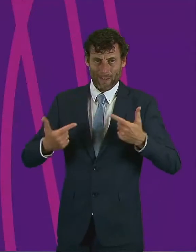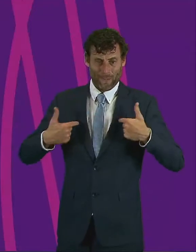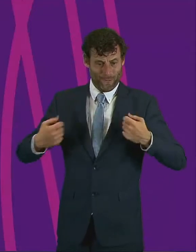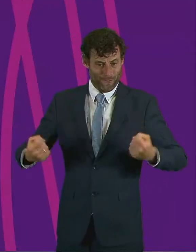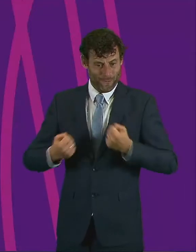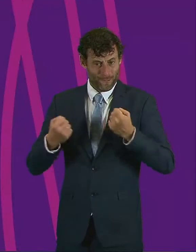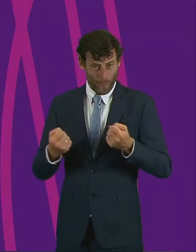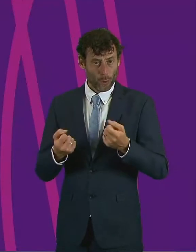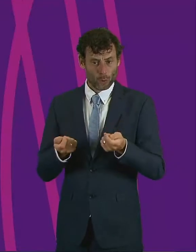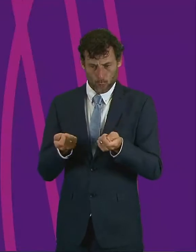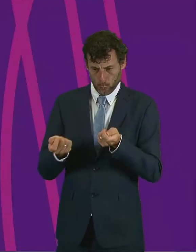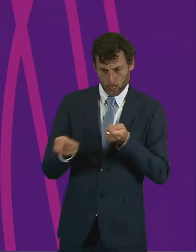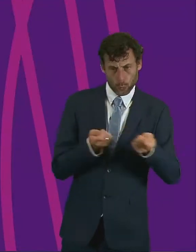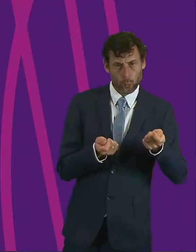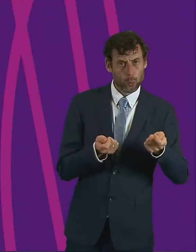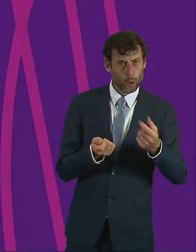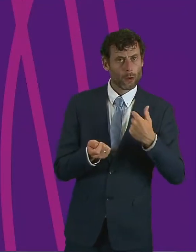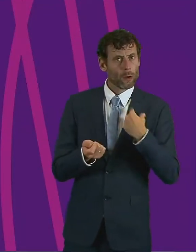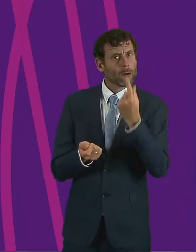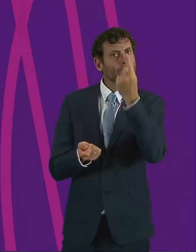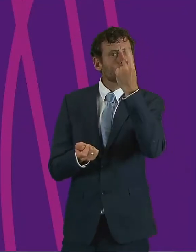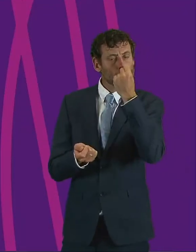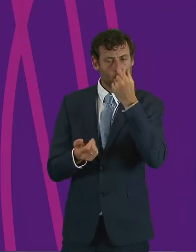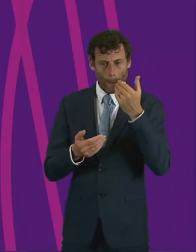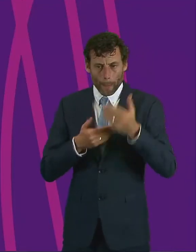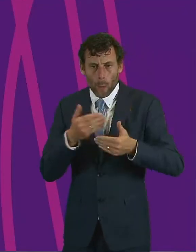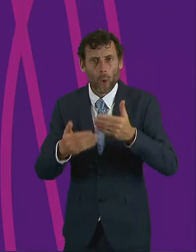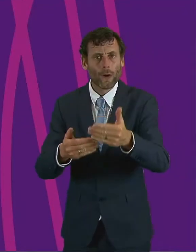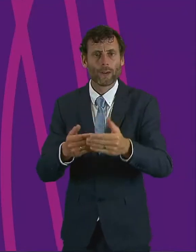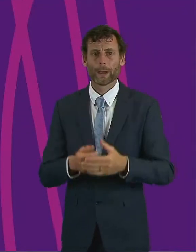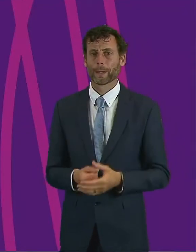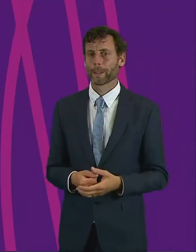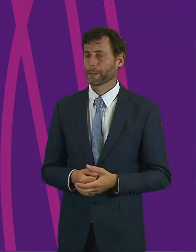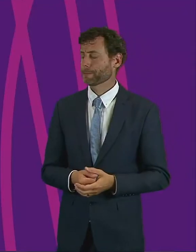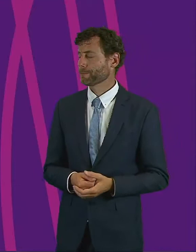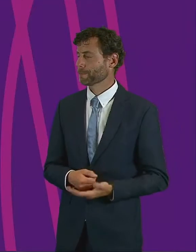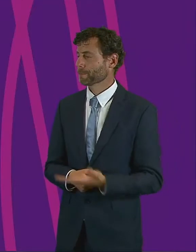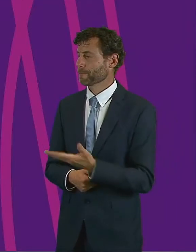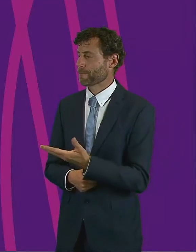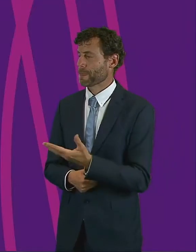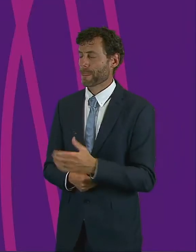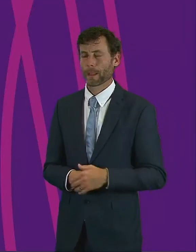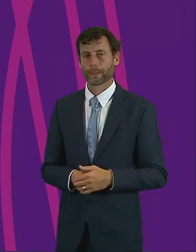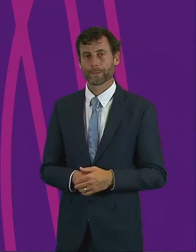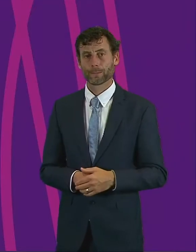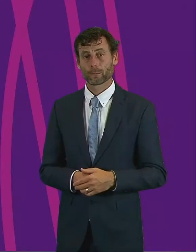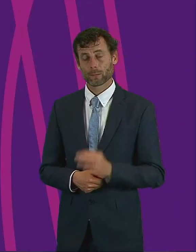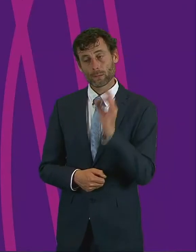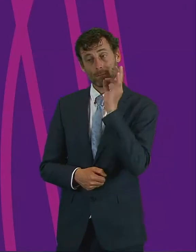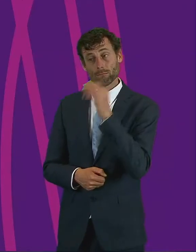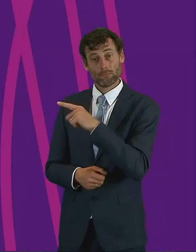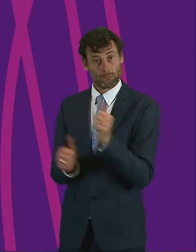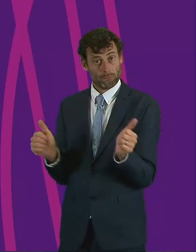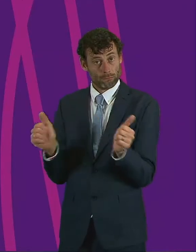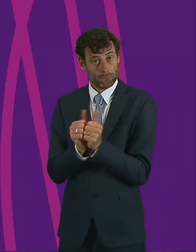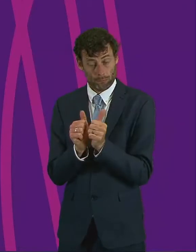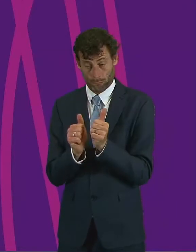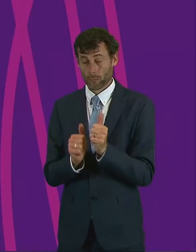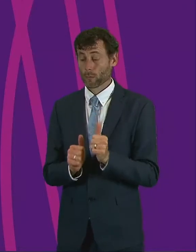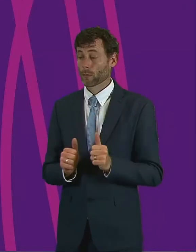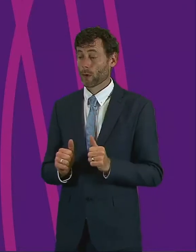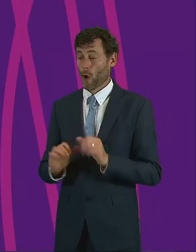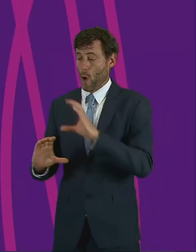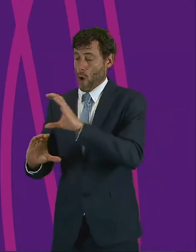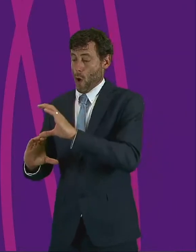Sarah Boyack, followed by Sandra White. Will the Cabinet Secretary commit to forwarding on all the new consequentials to local government without delay from last